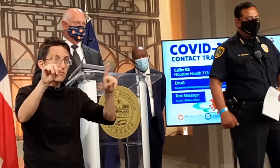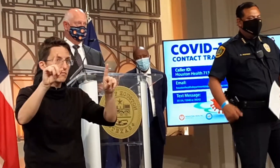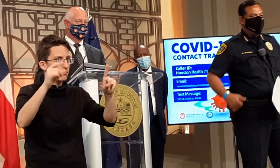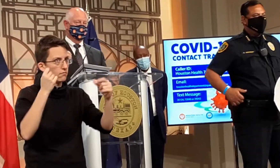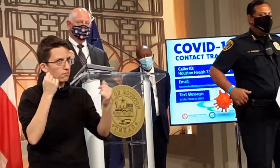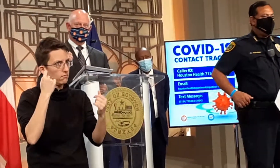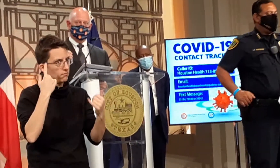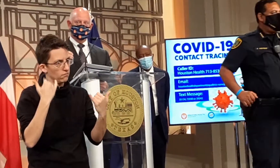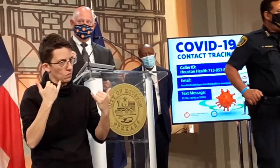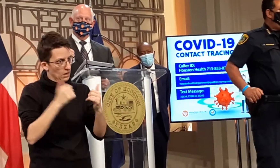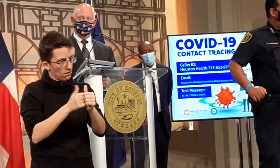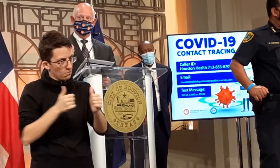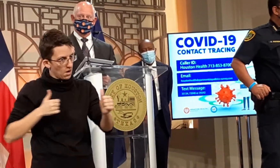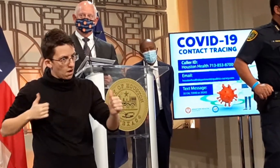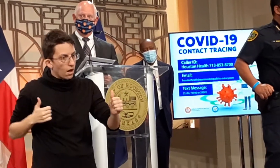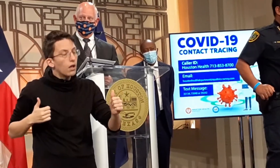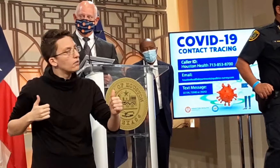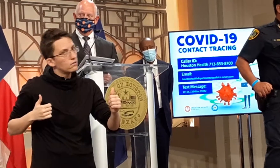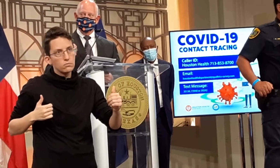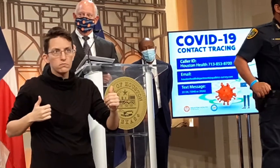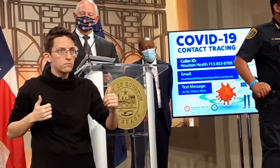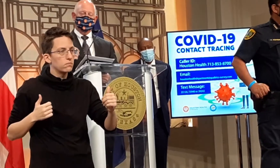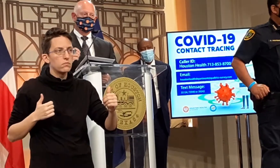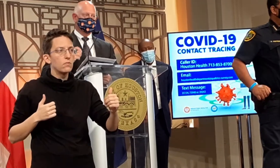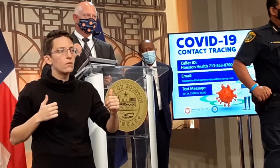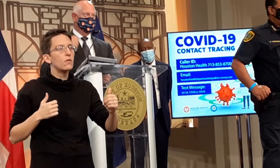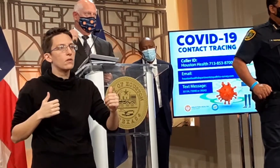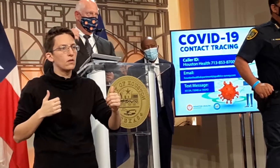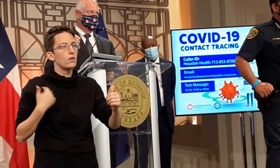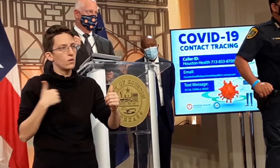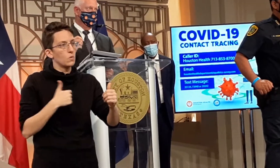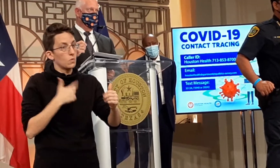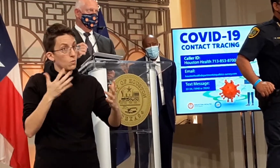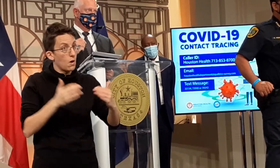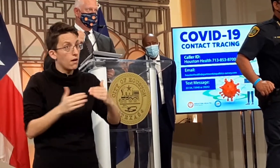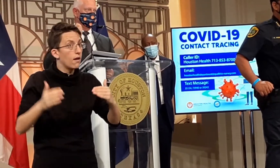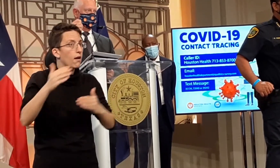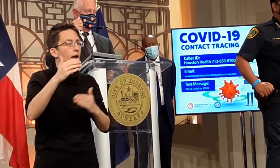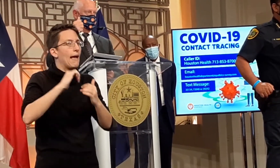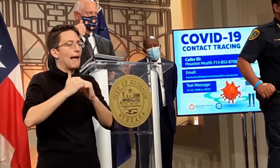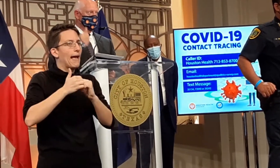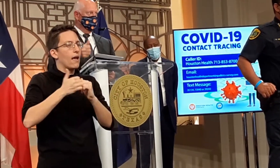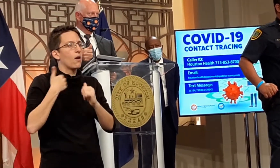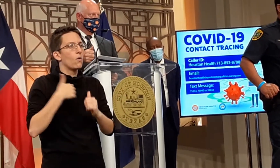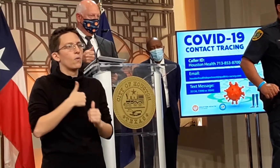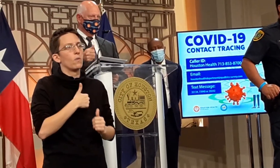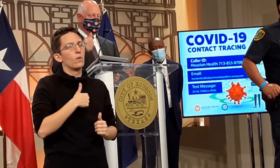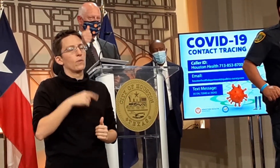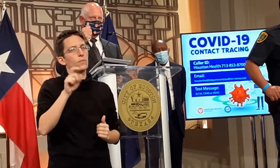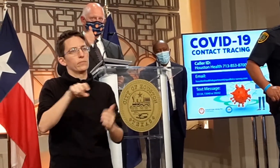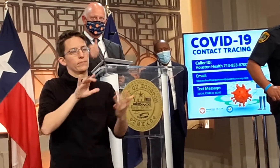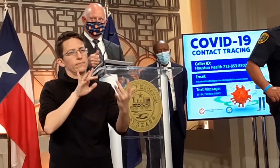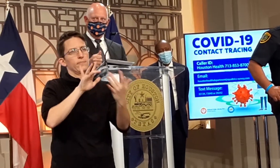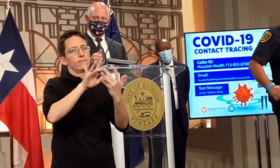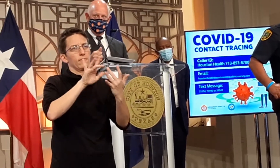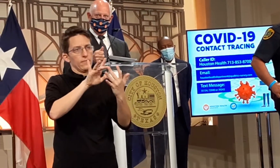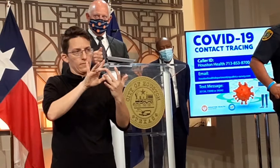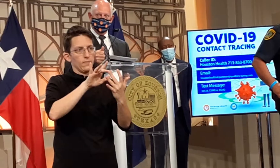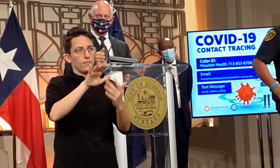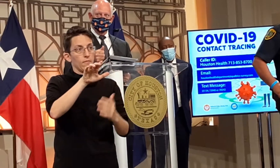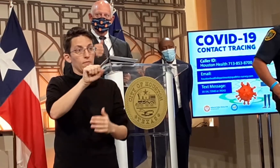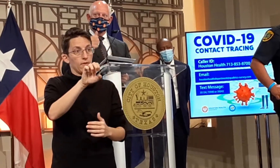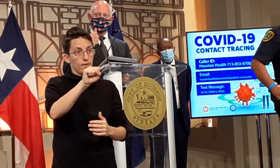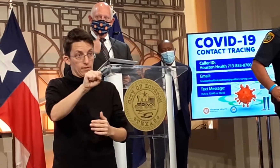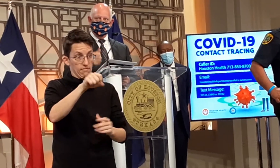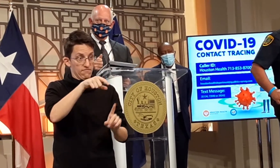rate of 17.6%, we are still behind it. We're going to get ahead of it. That means we need to contact the